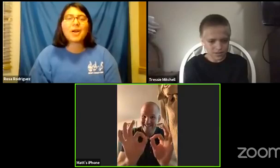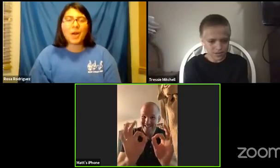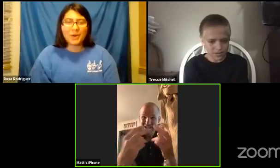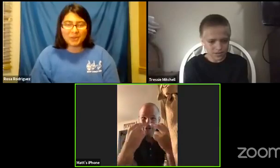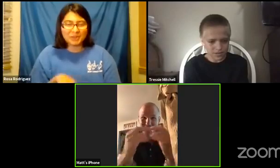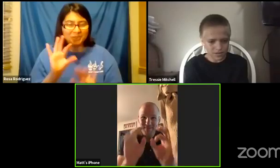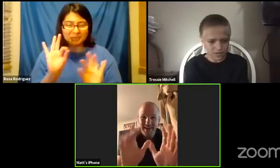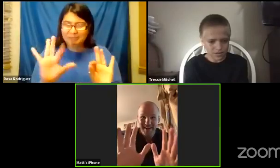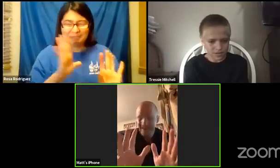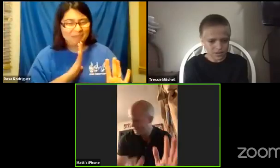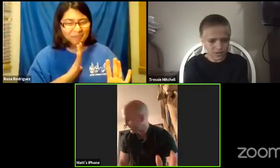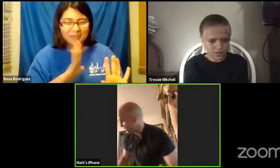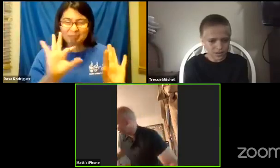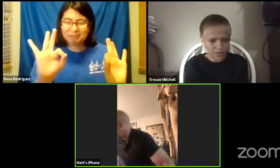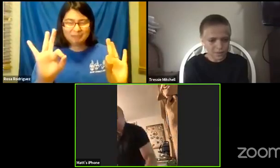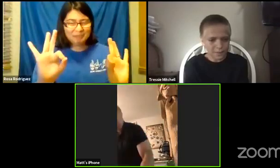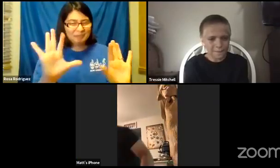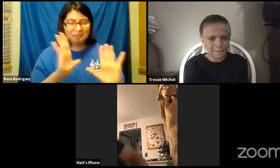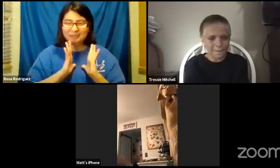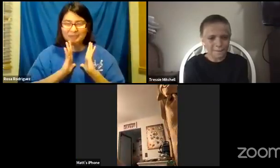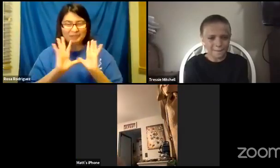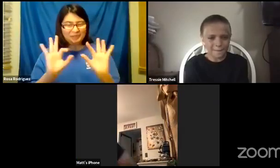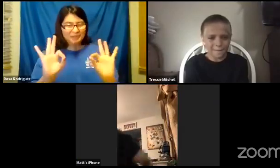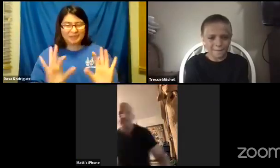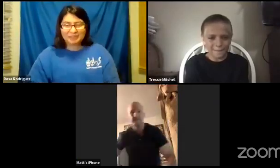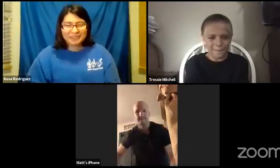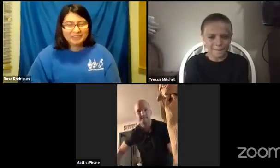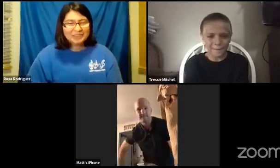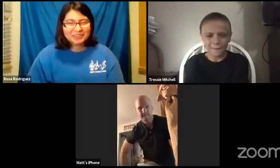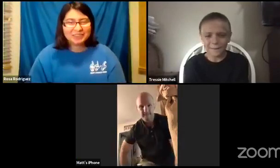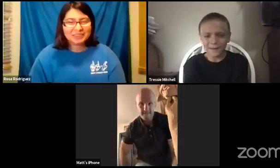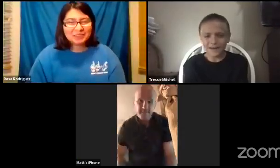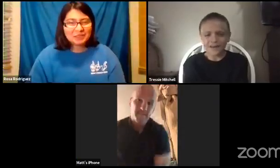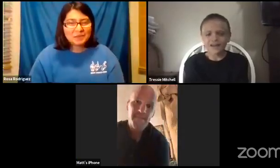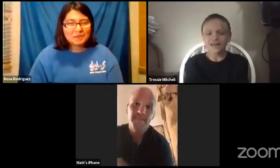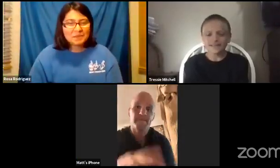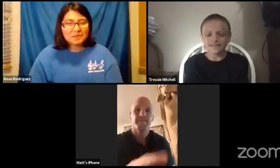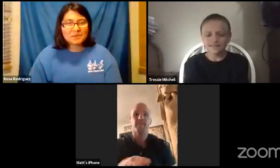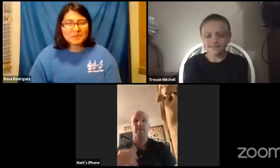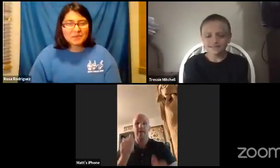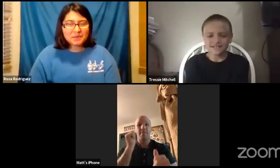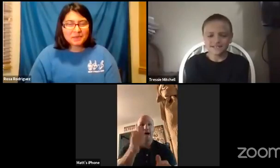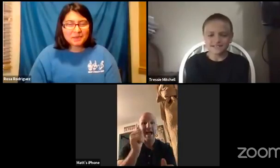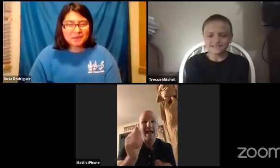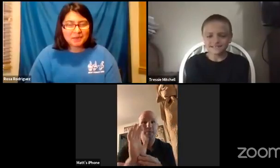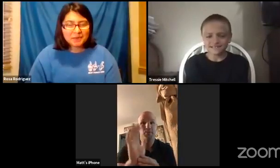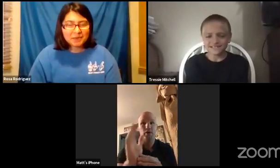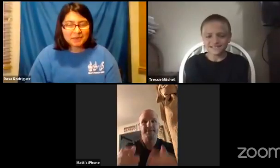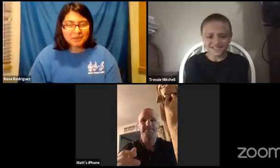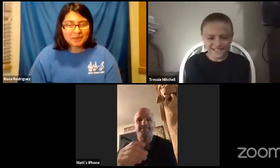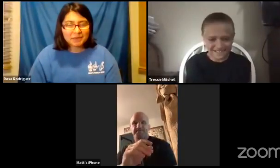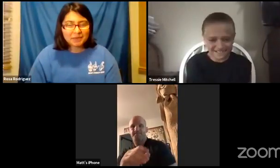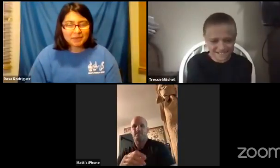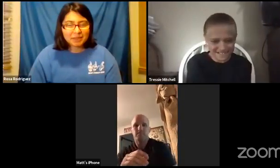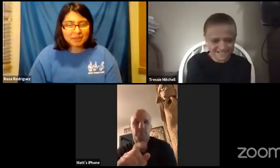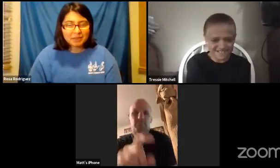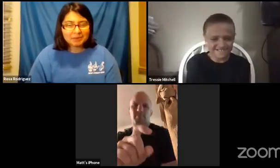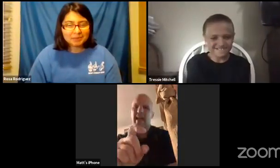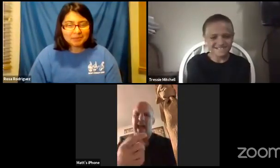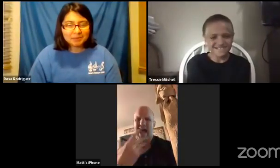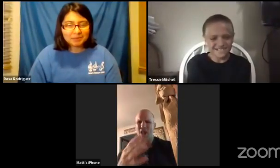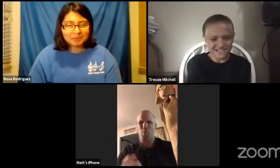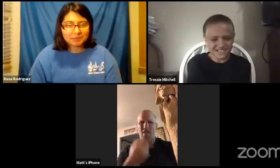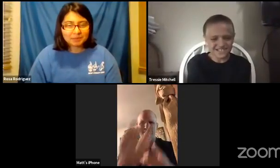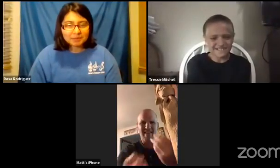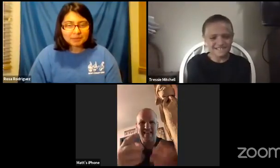Sorry, my battery was about to die. I had to get to an outlet so I could charge it. So, the Hammer